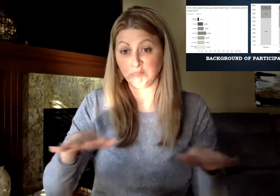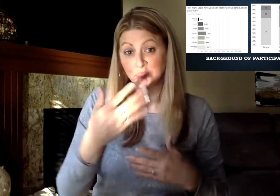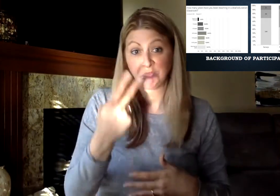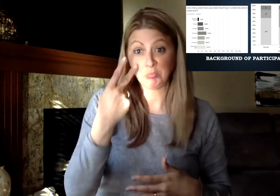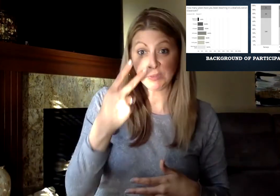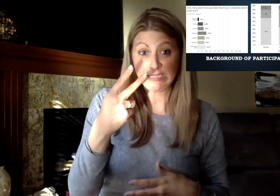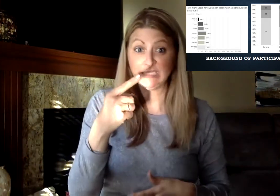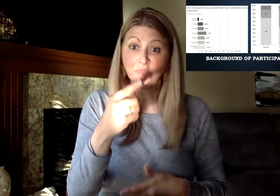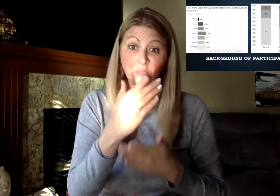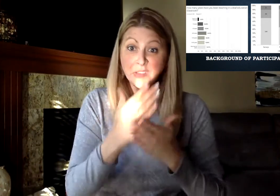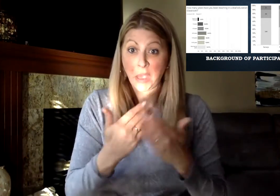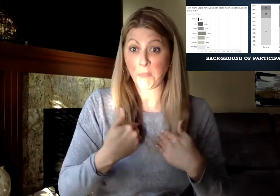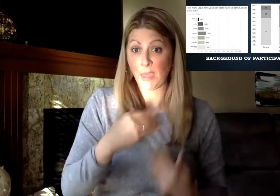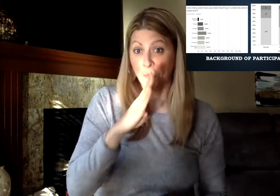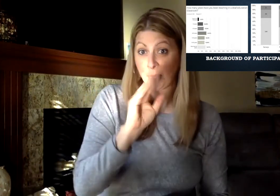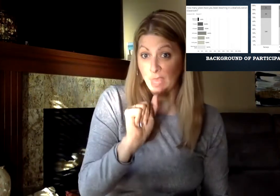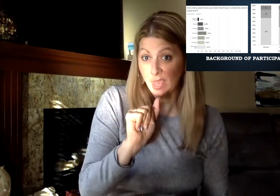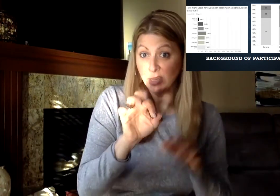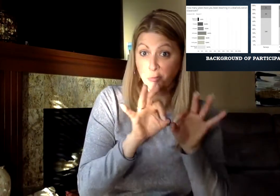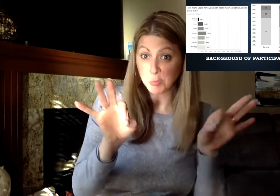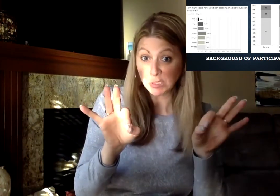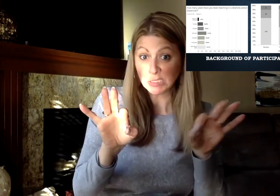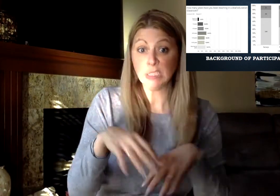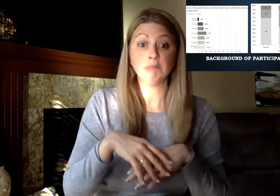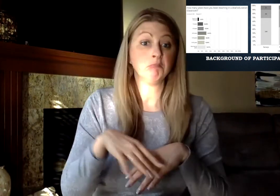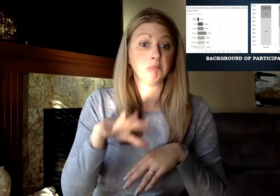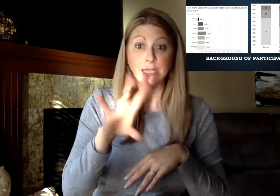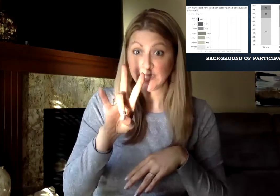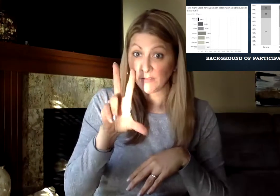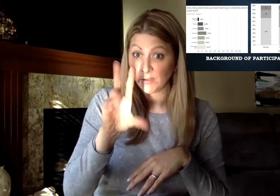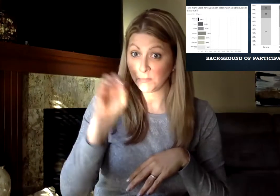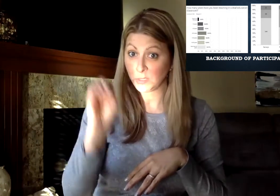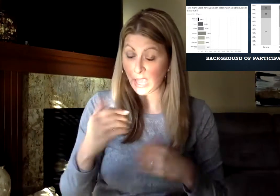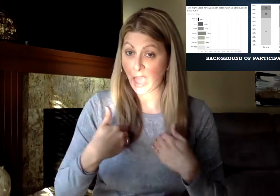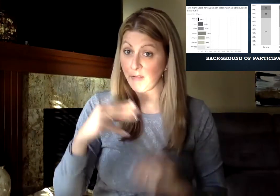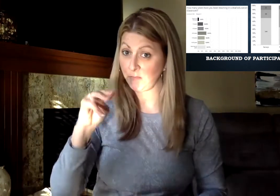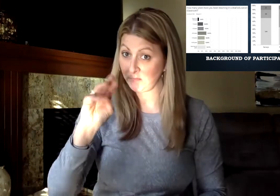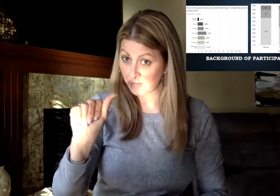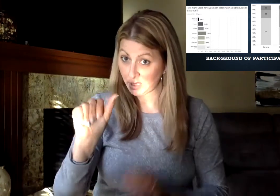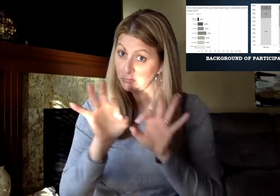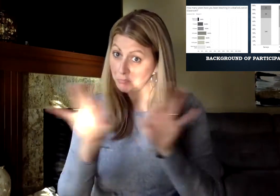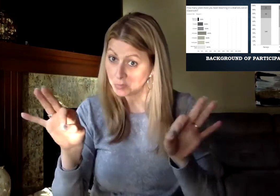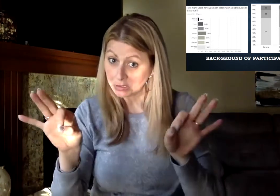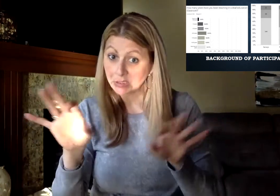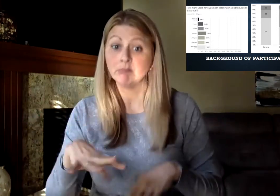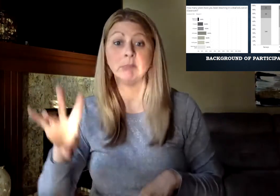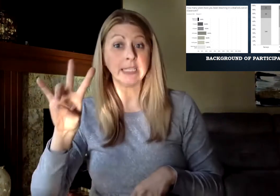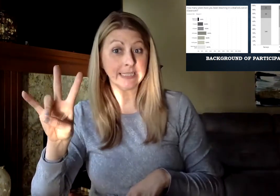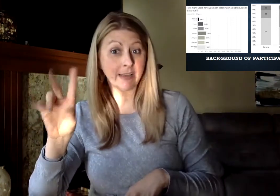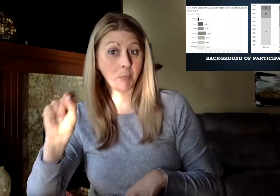certificate. They had experience teaching deaf ed kids. Some had a BA degree, 73% had a master's degree,